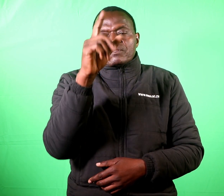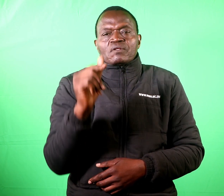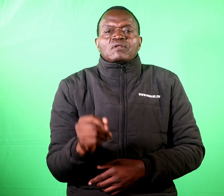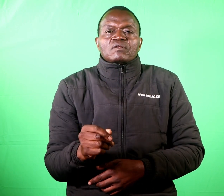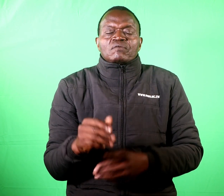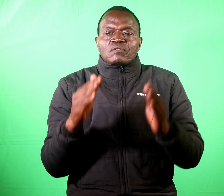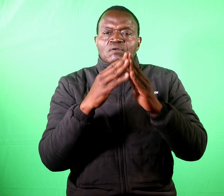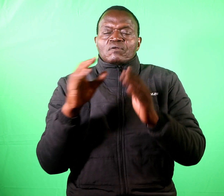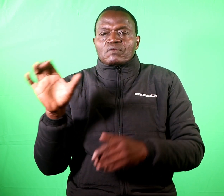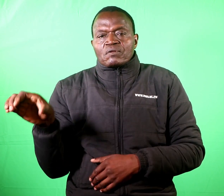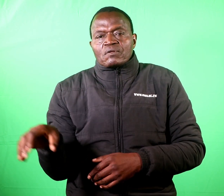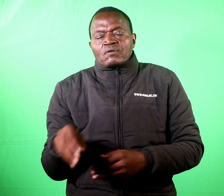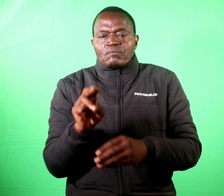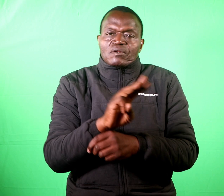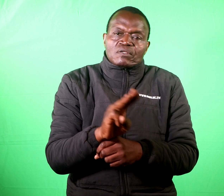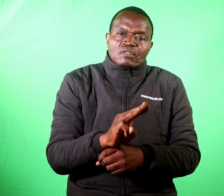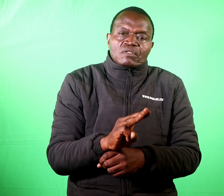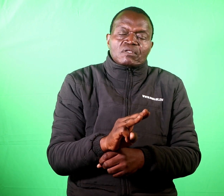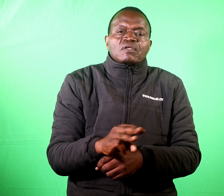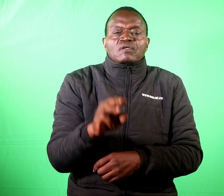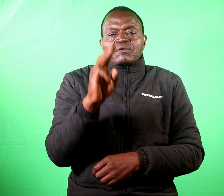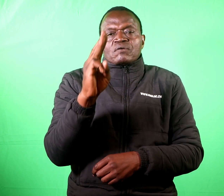practicing Fumvuza or Intwasa.